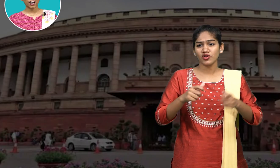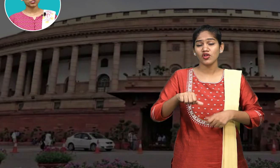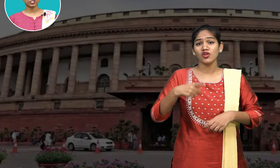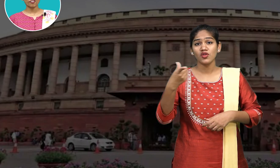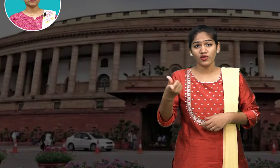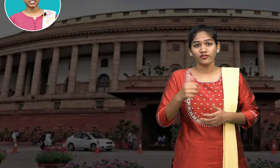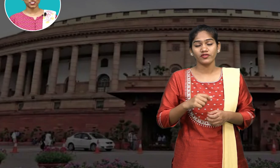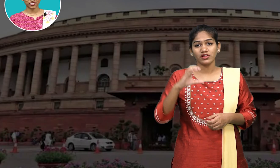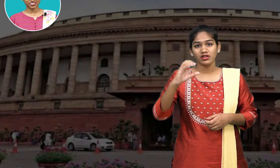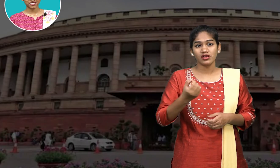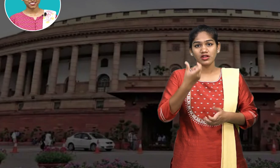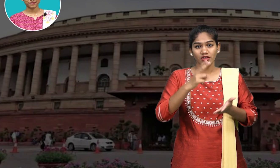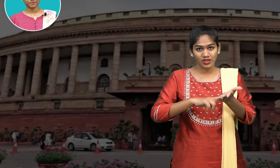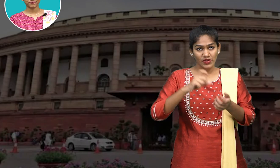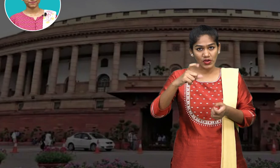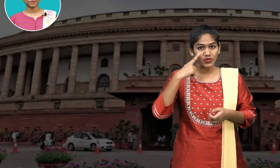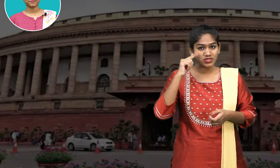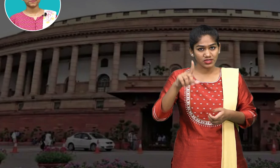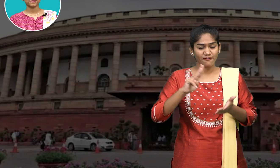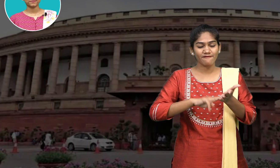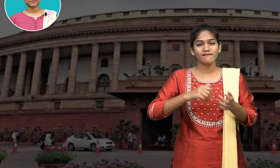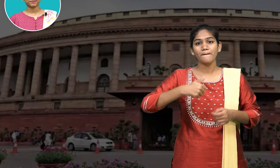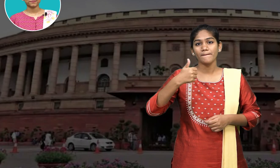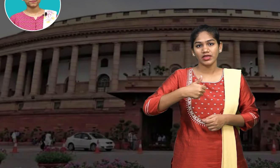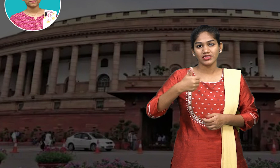the Council of Ministers.